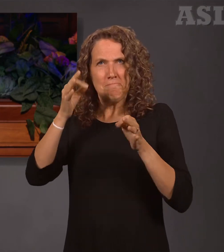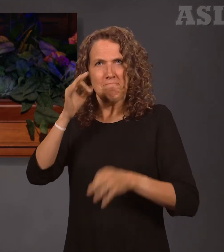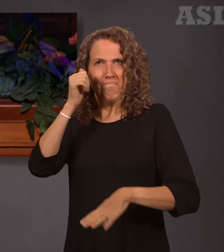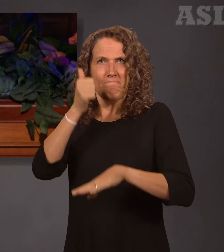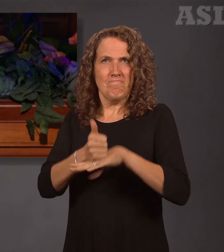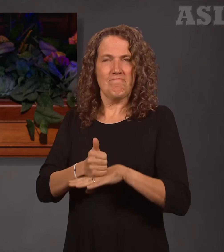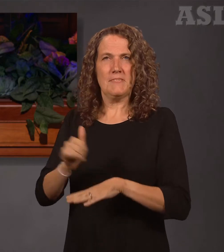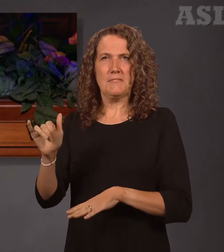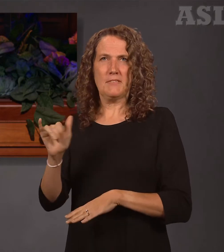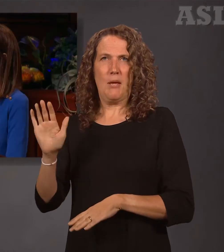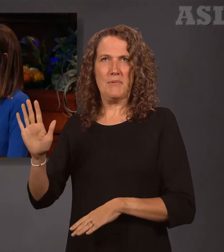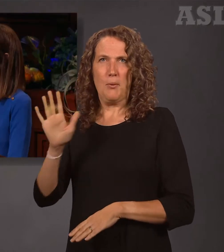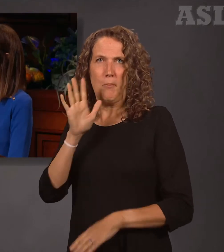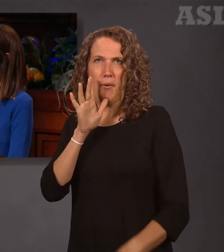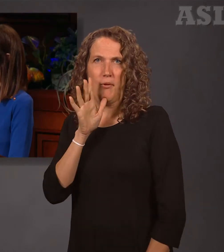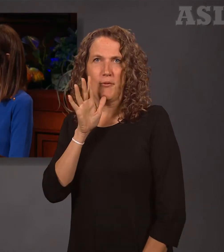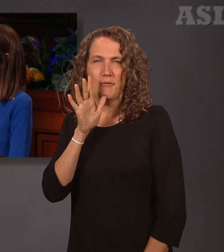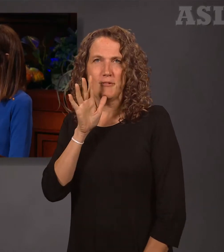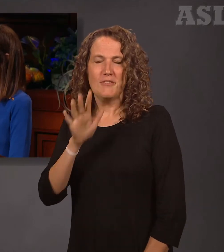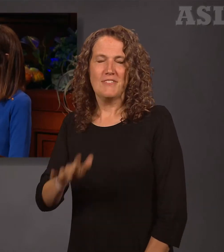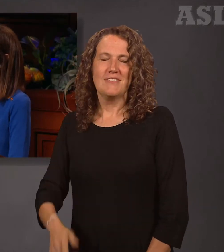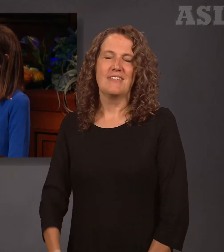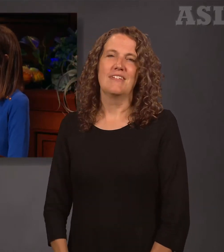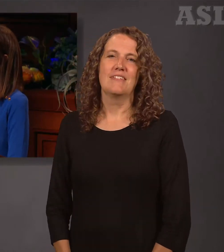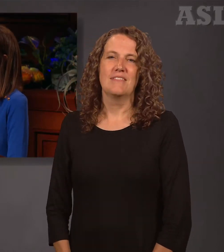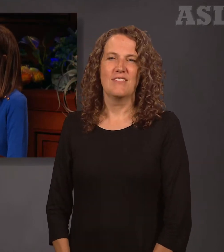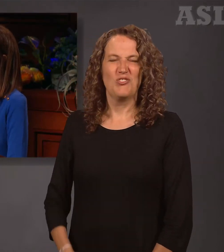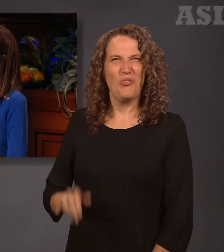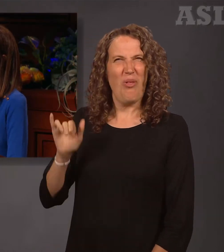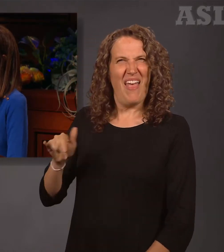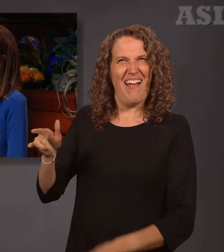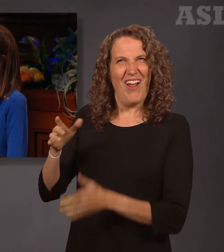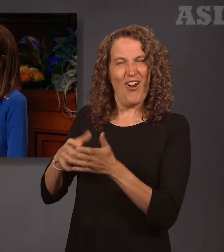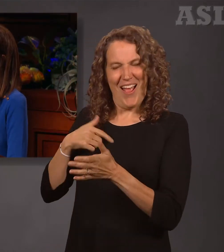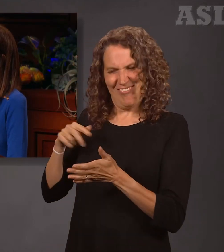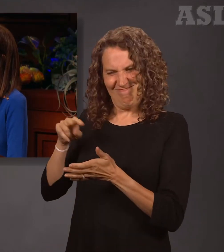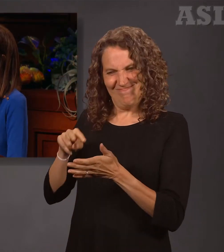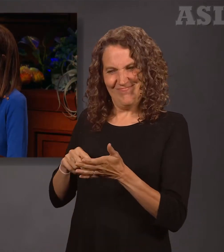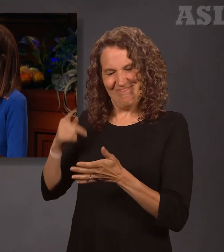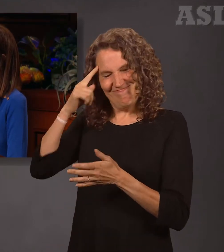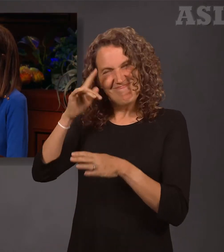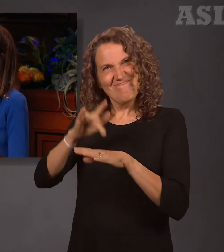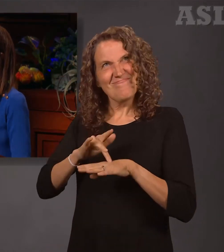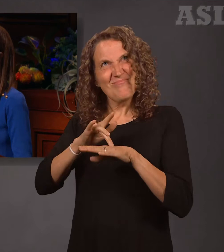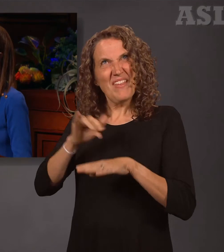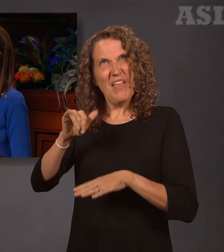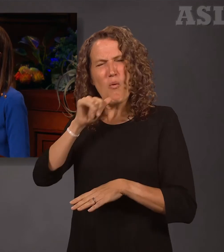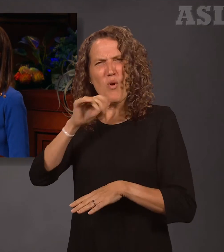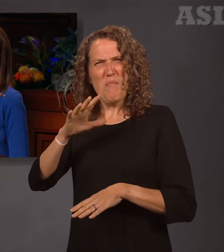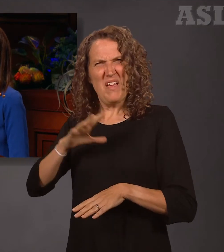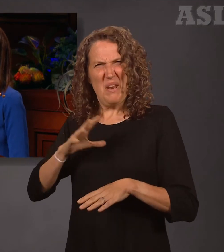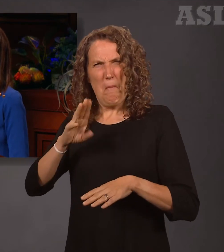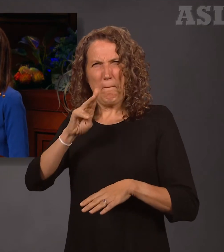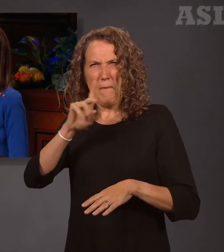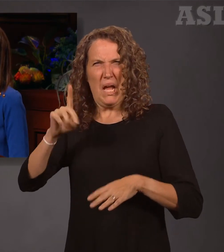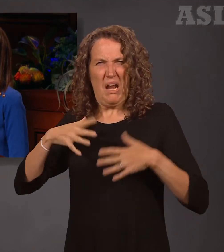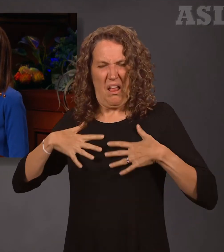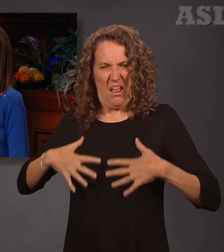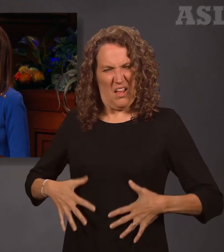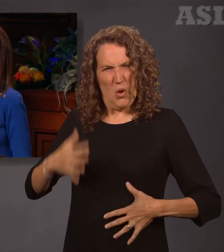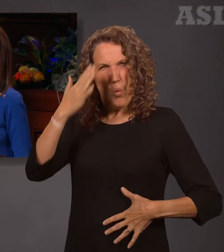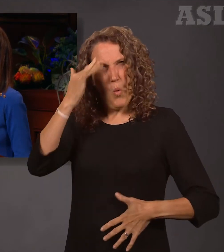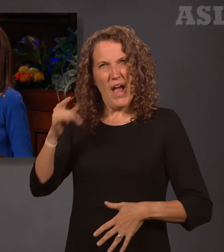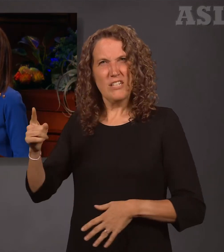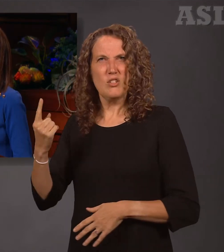mothers I've thought a lot about this mud-drenched woman why was she pulling alone